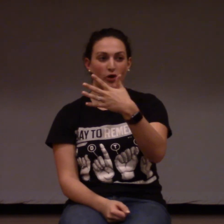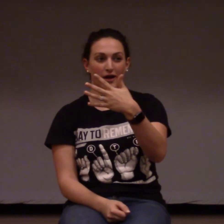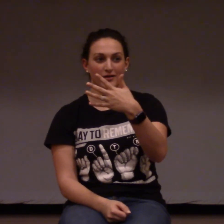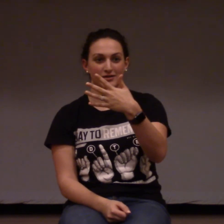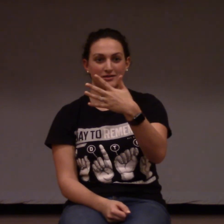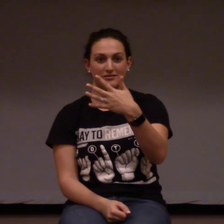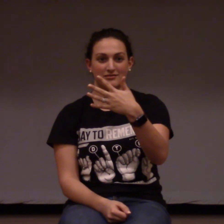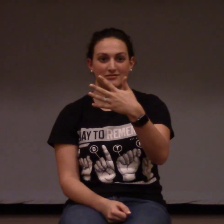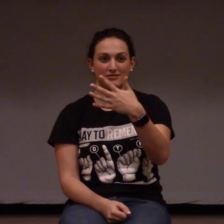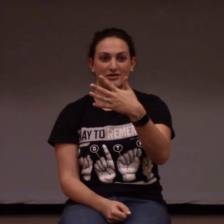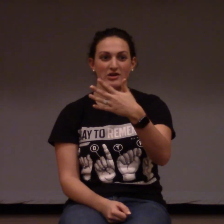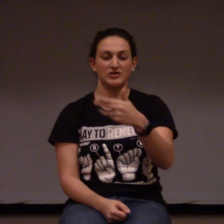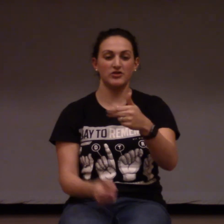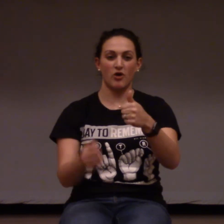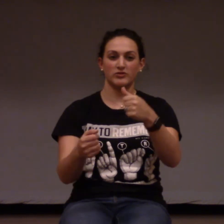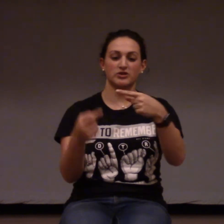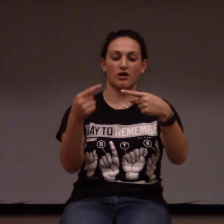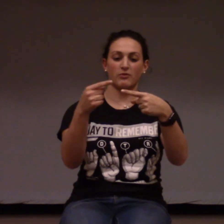beforehand. So you don't start with,